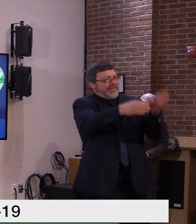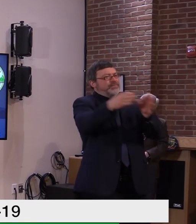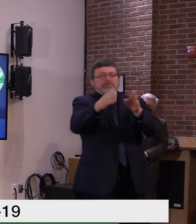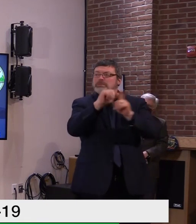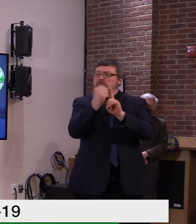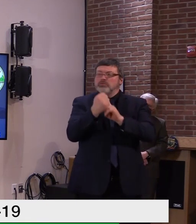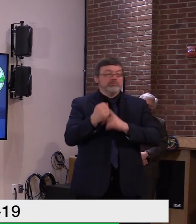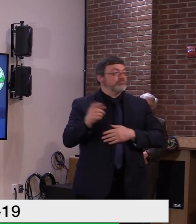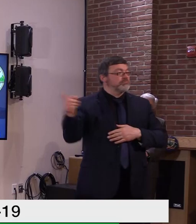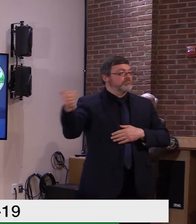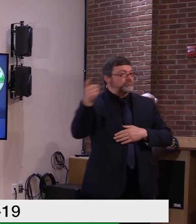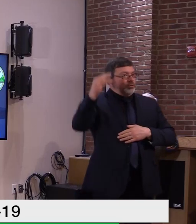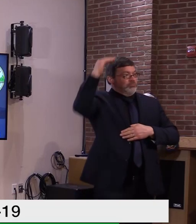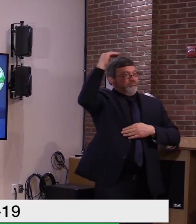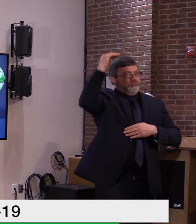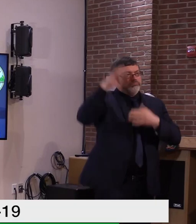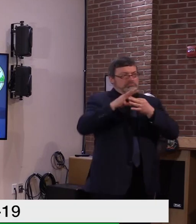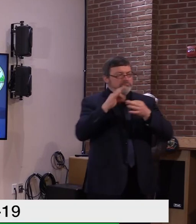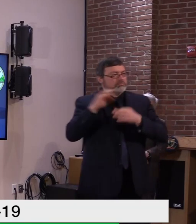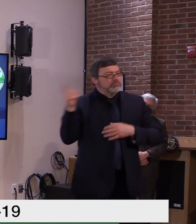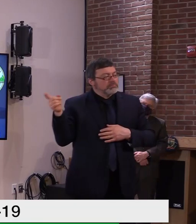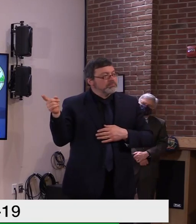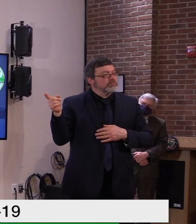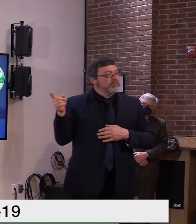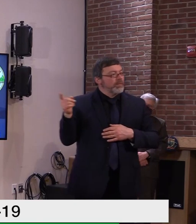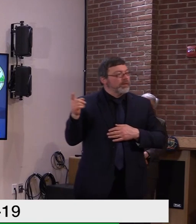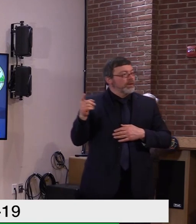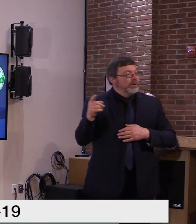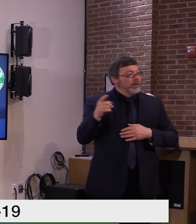issue of chronic conditions is really an important one.